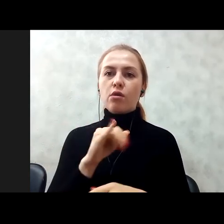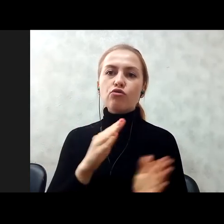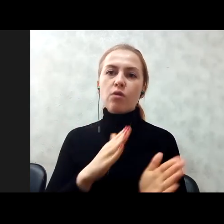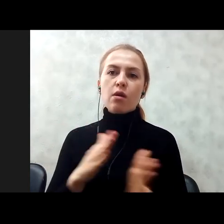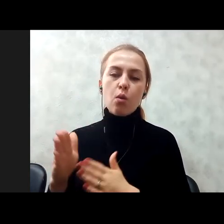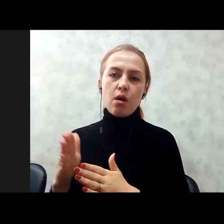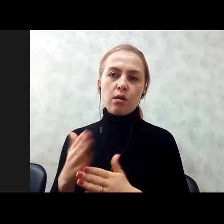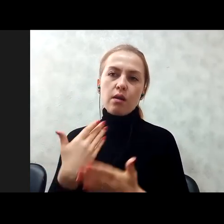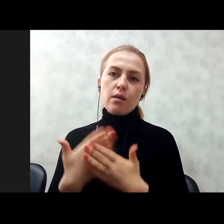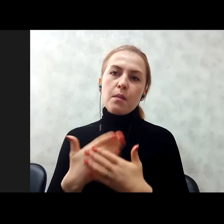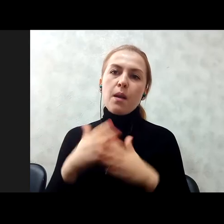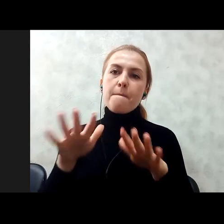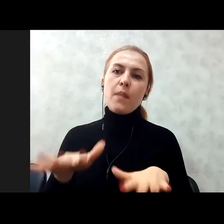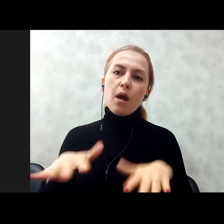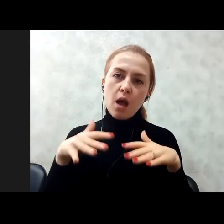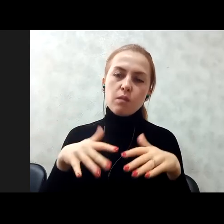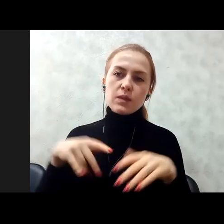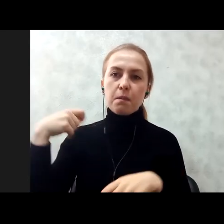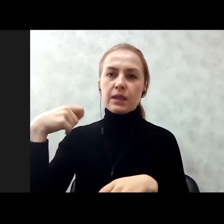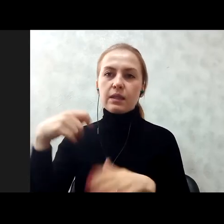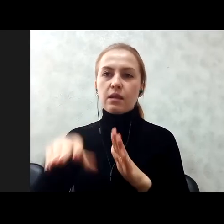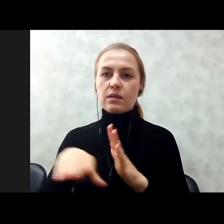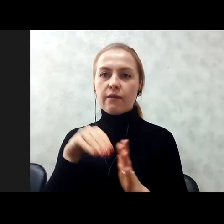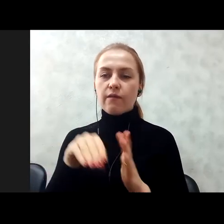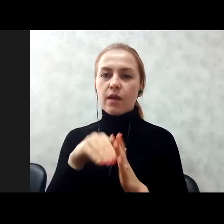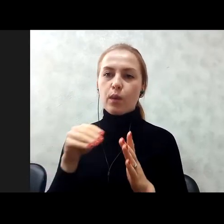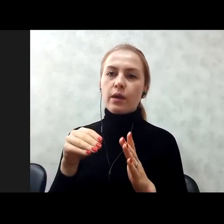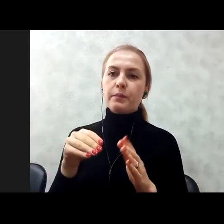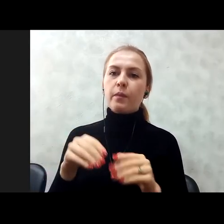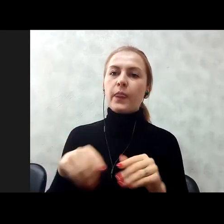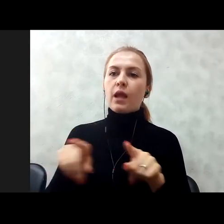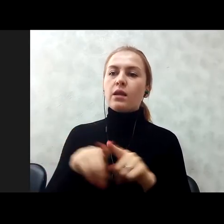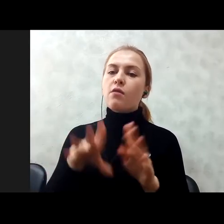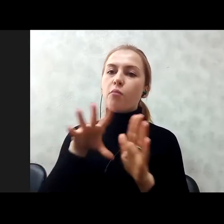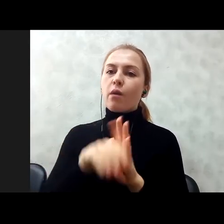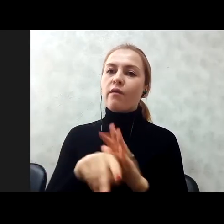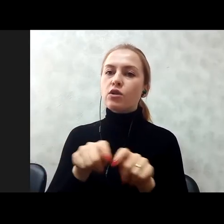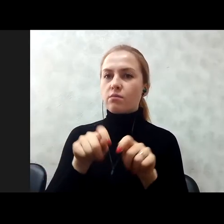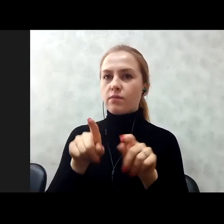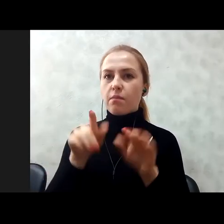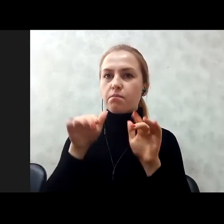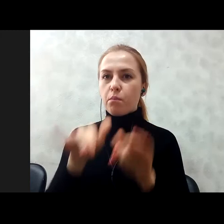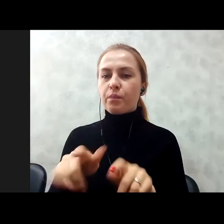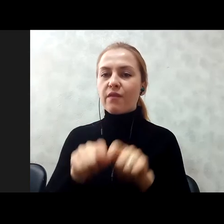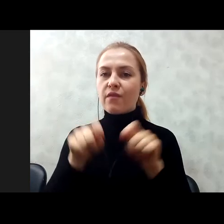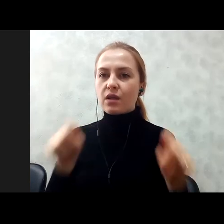administrative cases were opened, which is much less than after parliamentary or